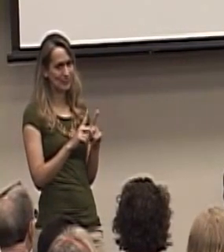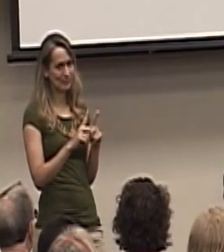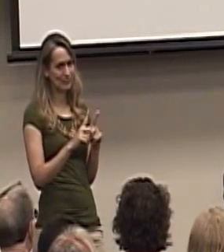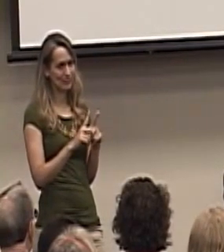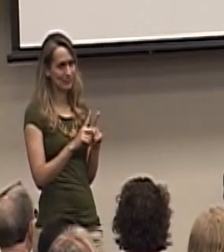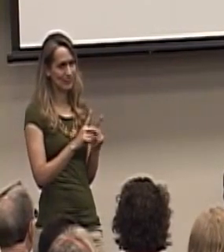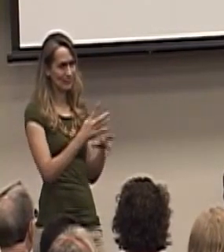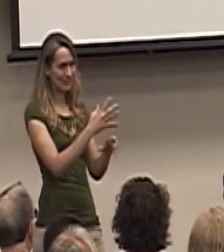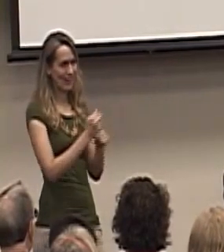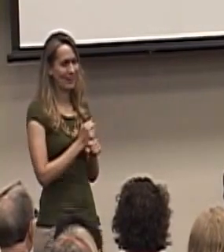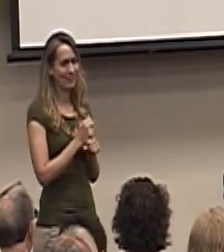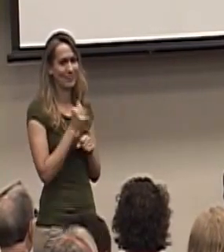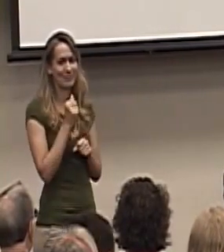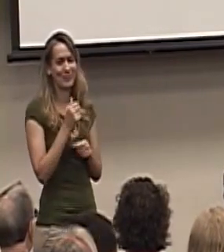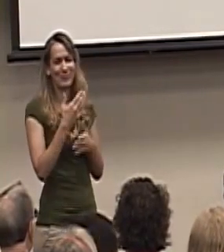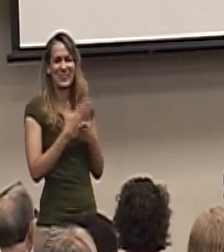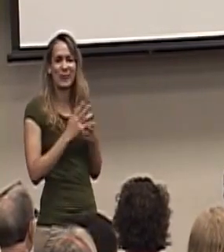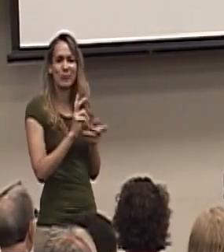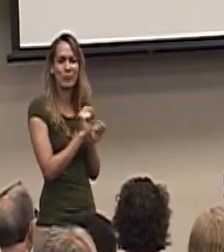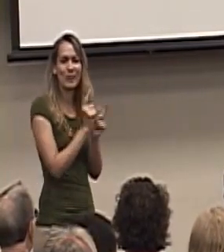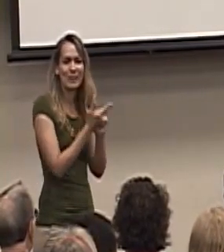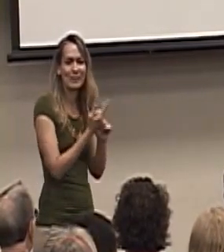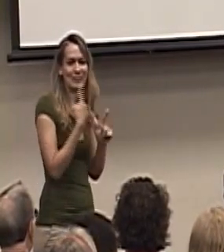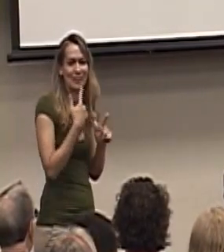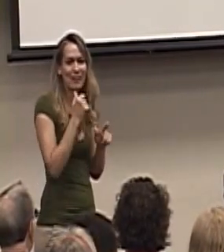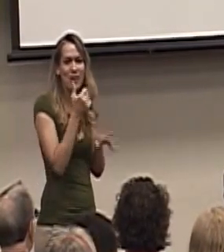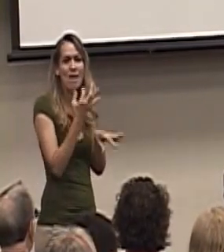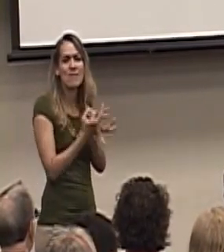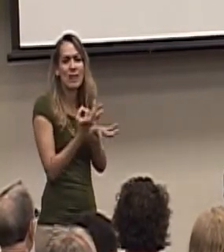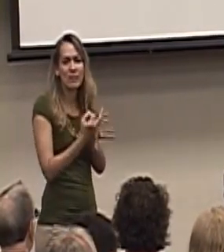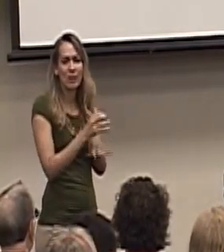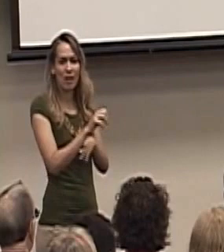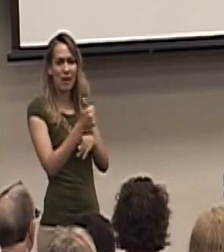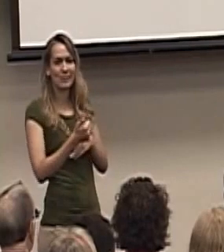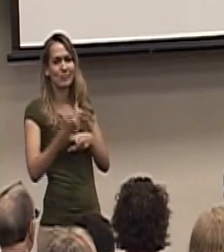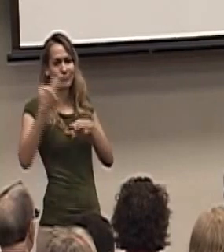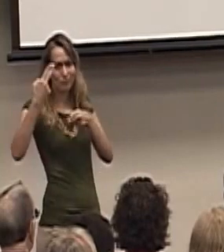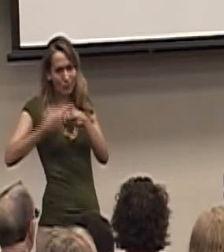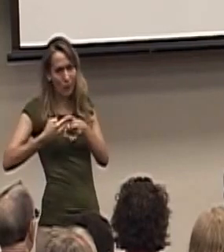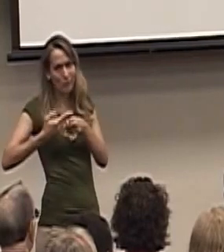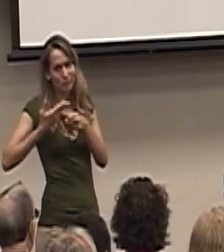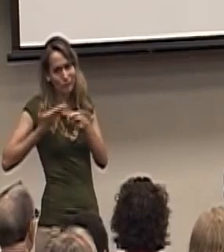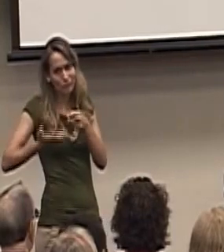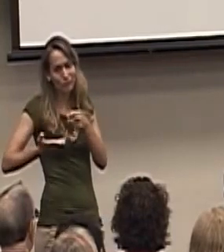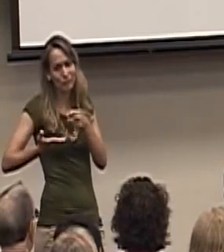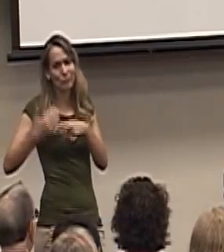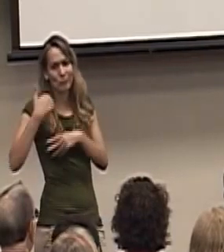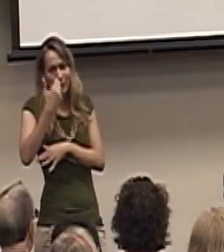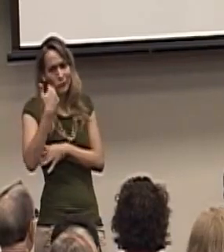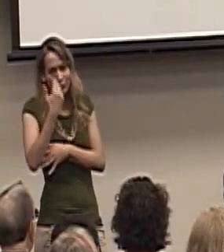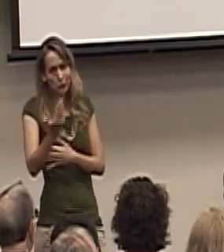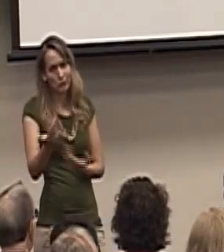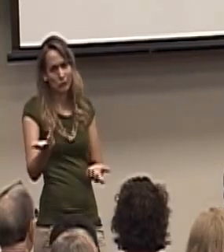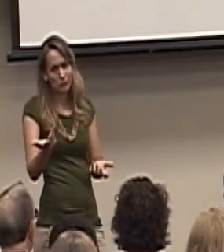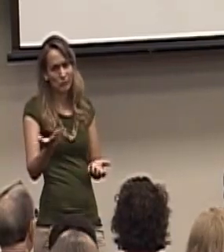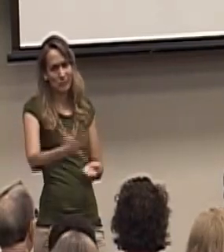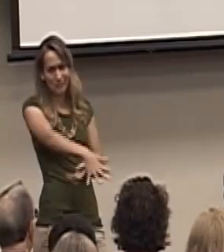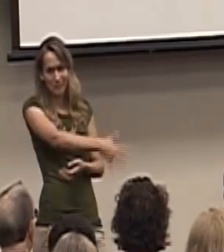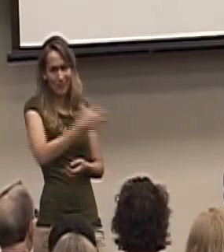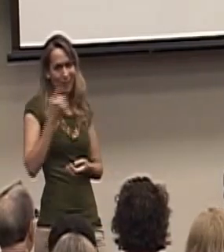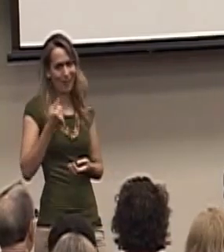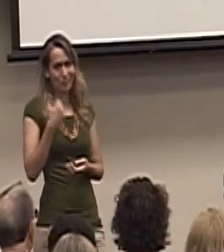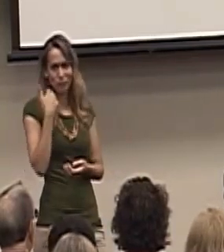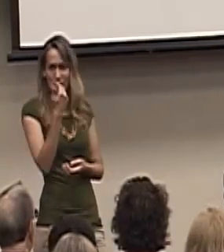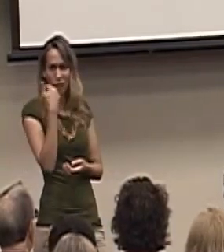say unfaithful. Some will actually get down to the nitty-gritty and call it what it was. I want you to take a prostitute. I want you to take a